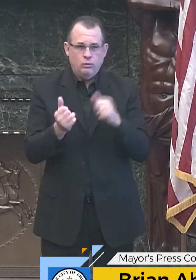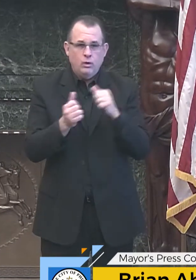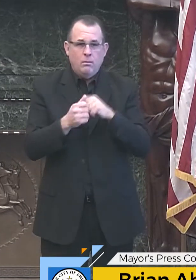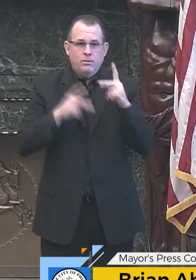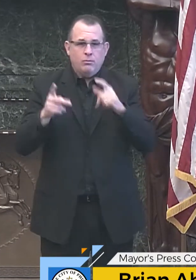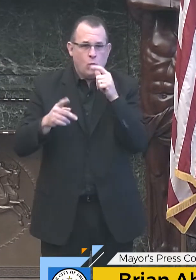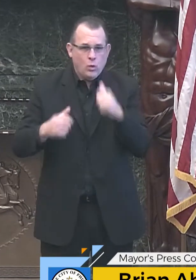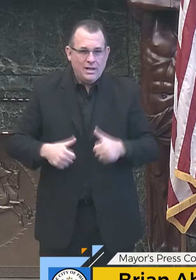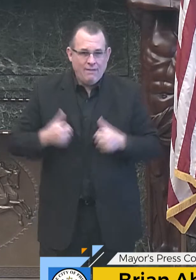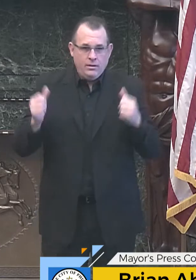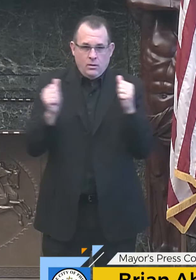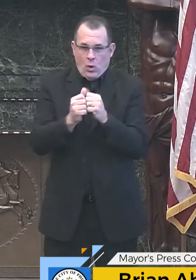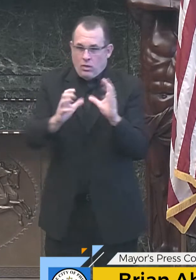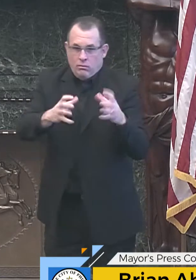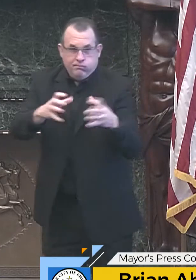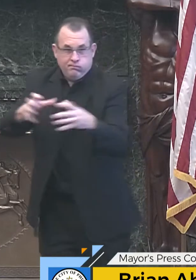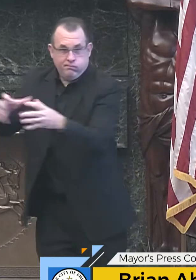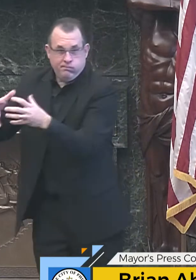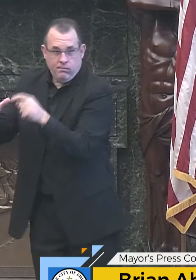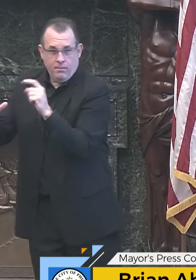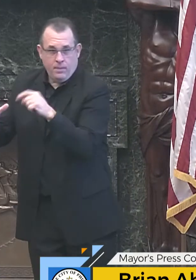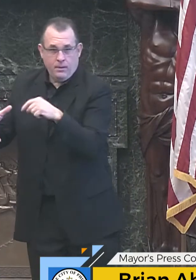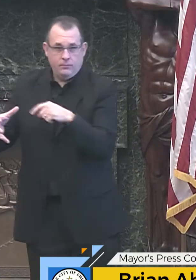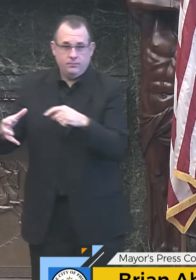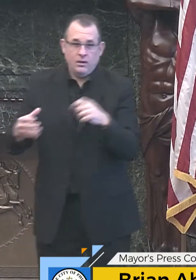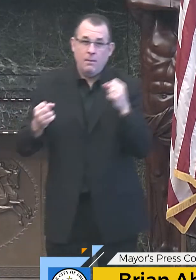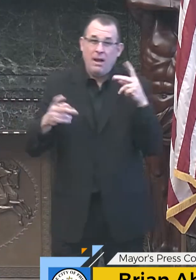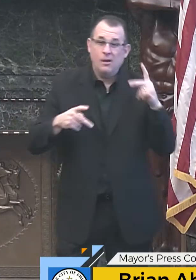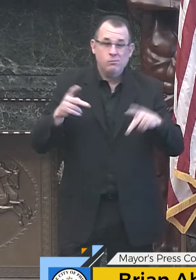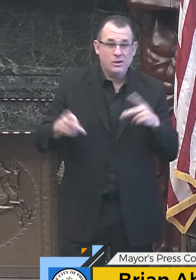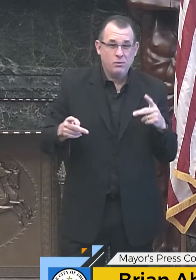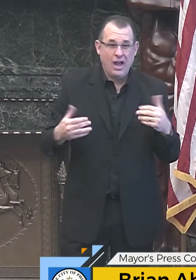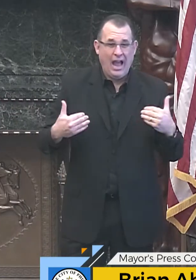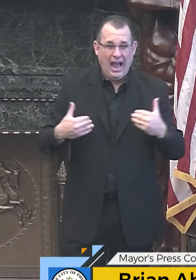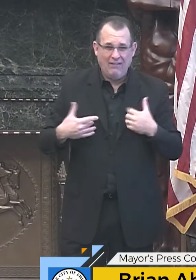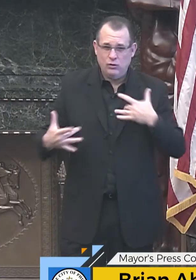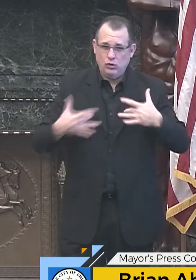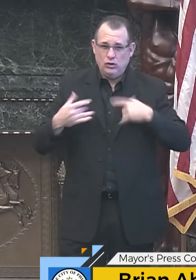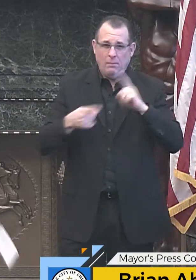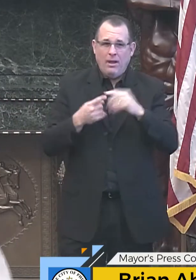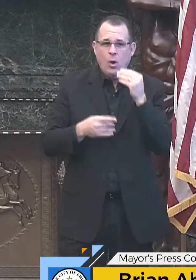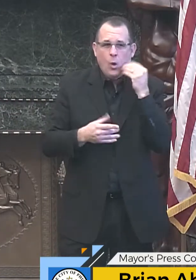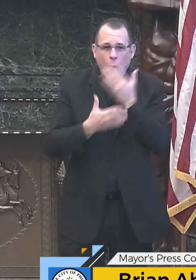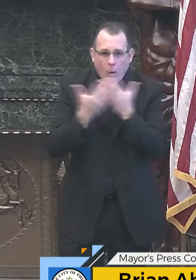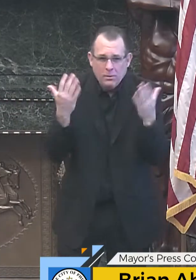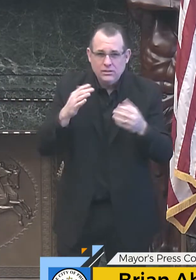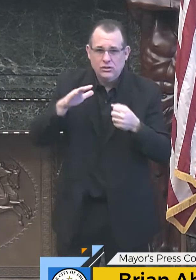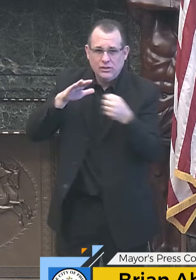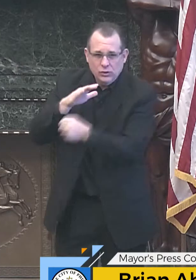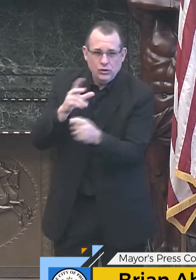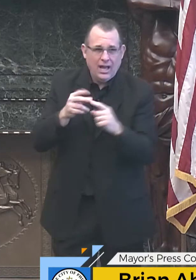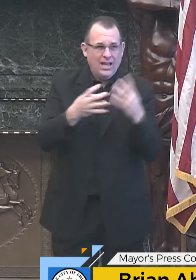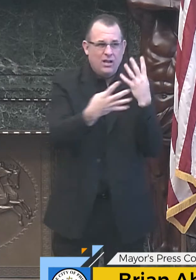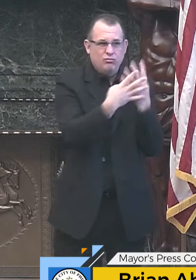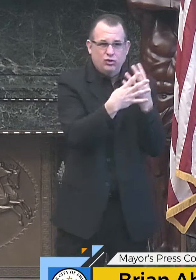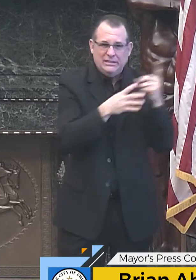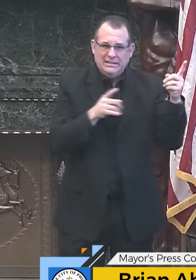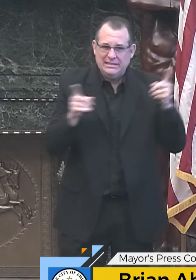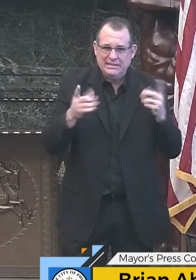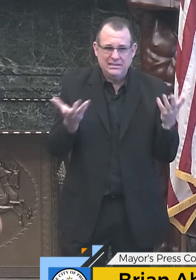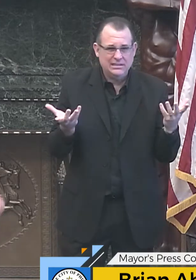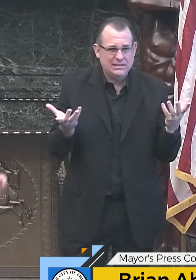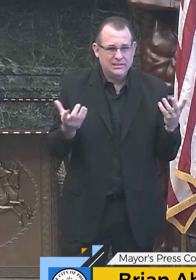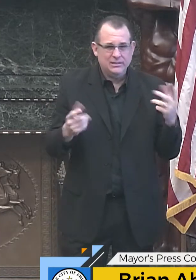many folks voicing concerns about residential facilities, homeless shelters, and our prisons. Those without homes are more vulnerable than